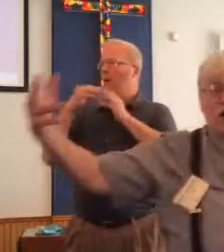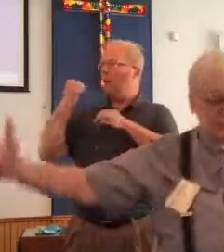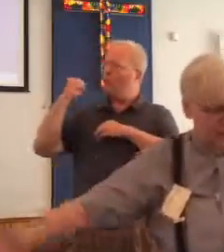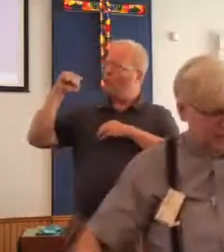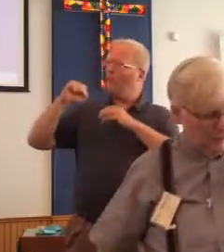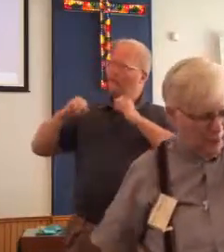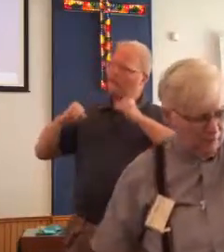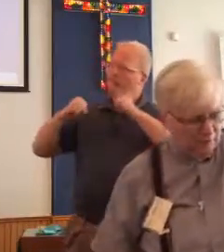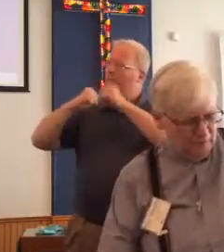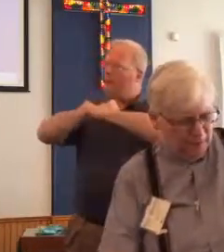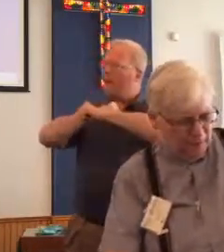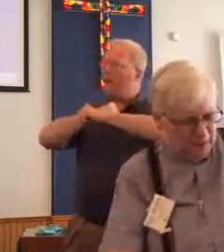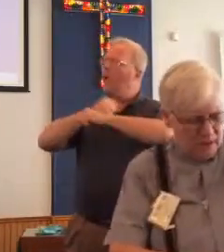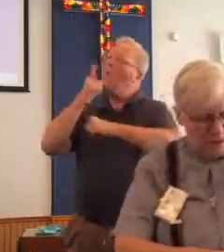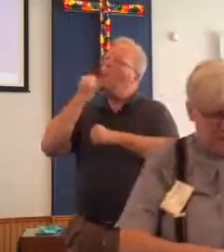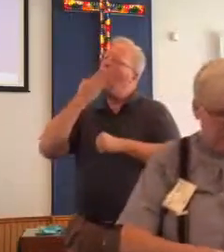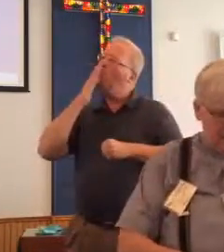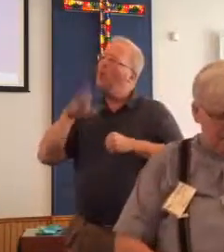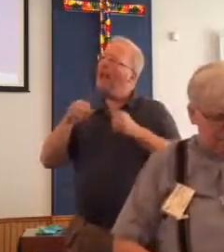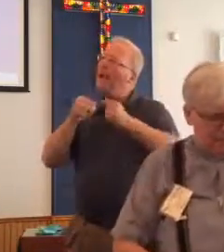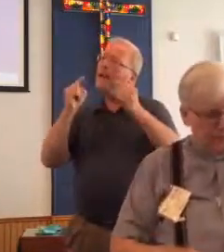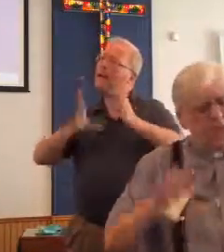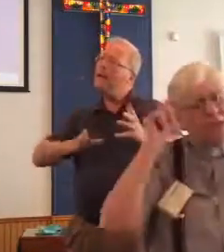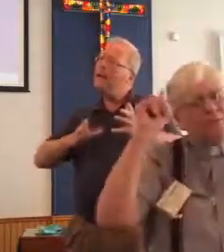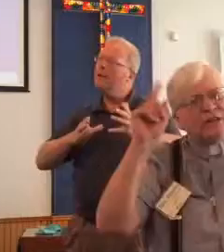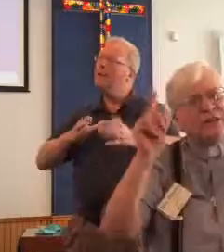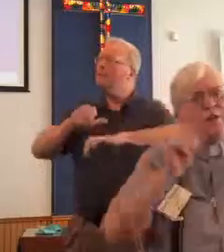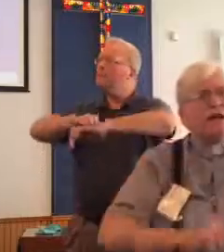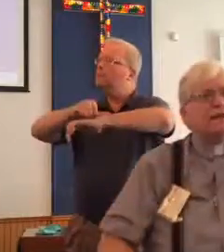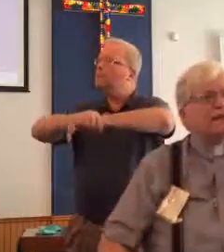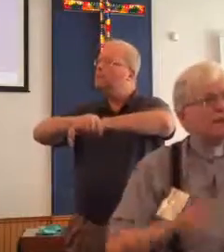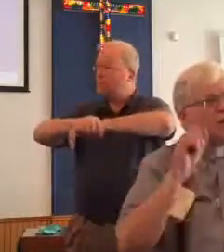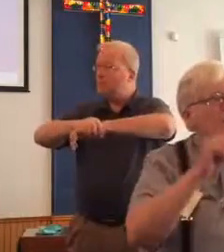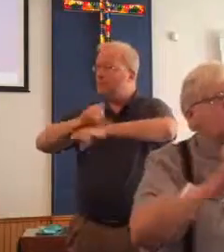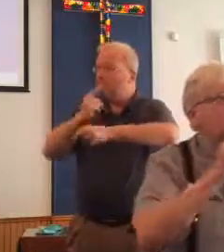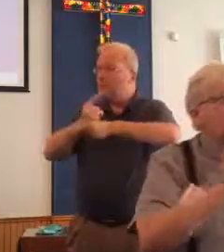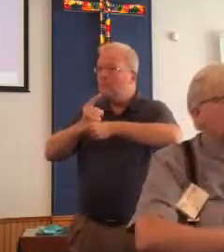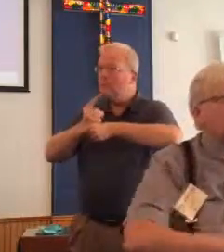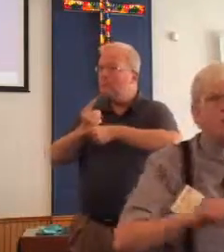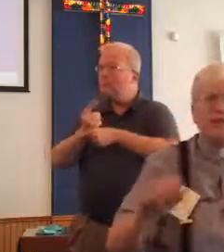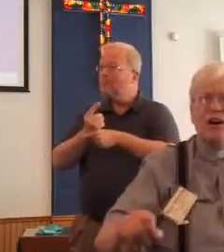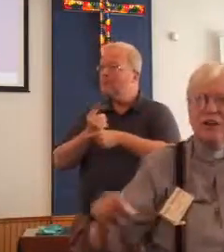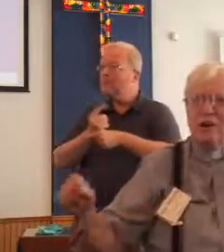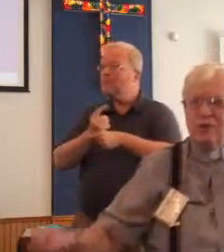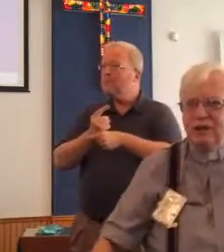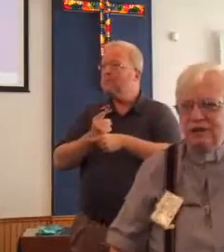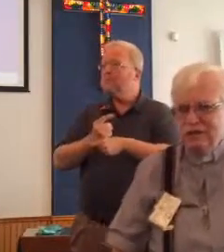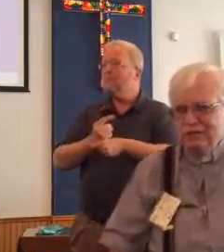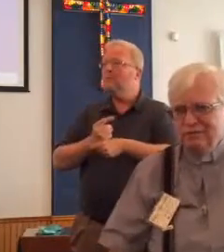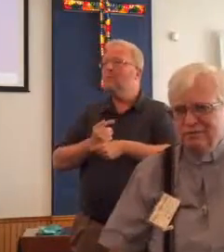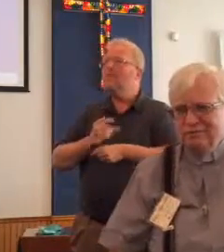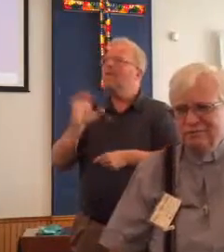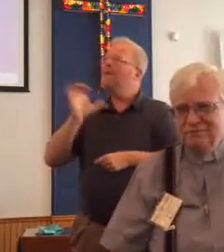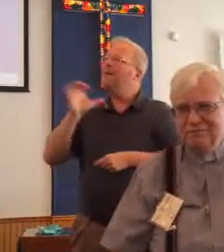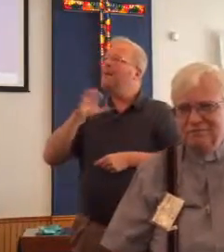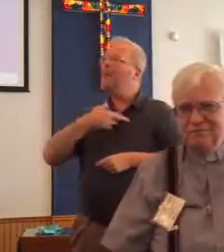And on. We can name a lot of them. Okay? But you know what? That's also true when we talk about